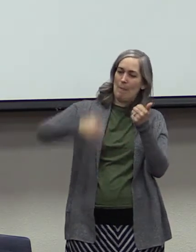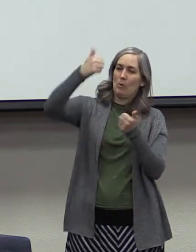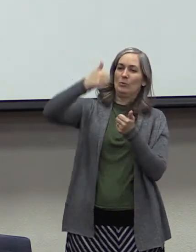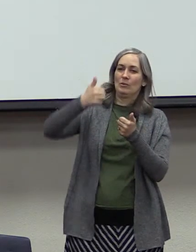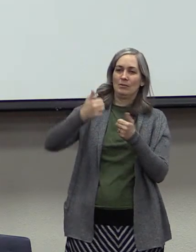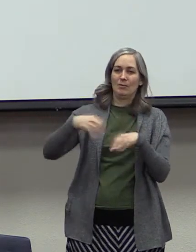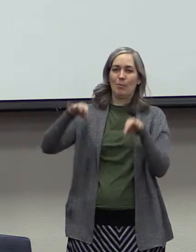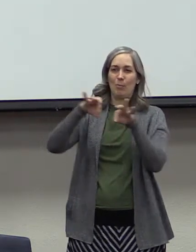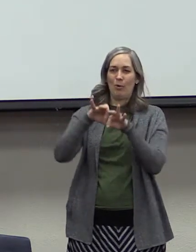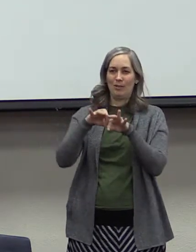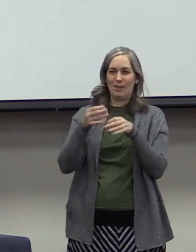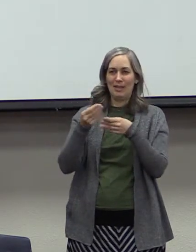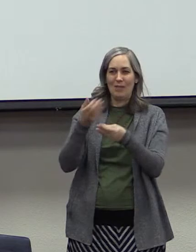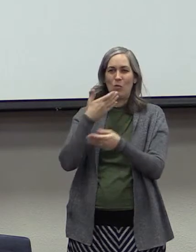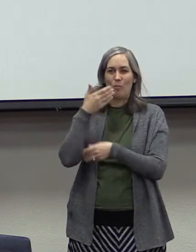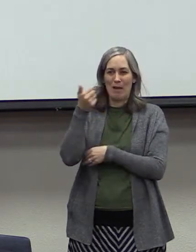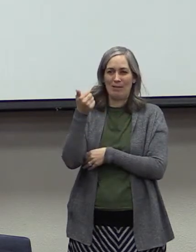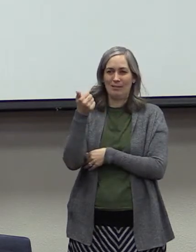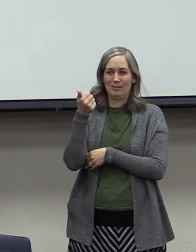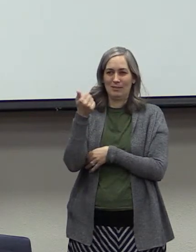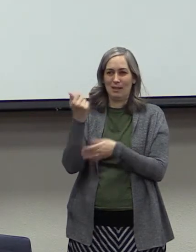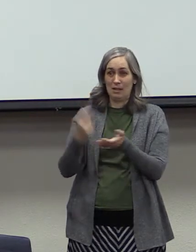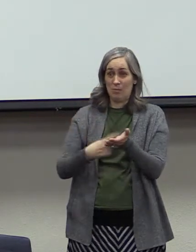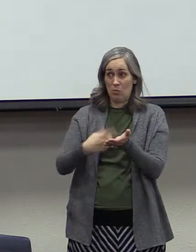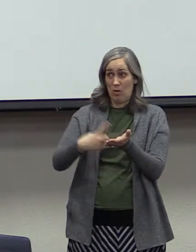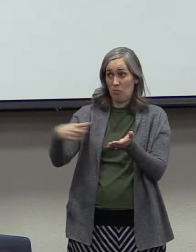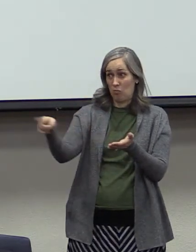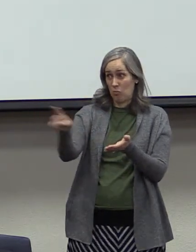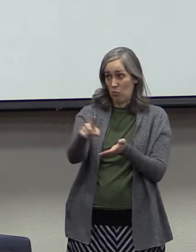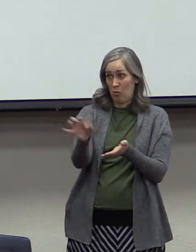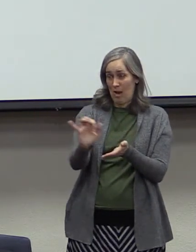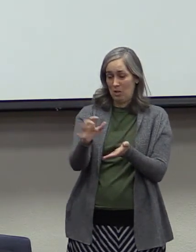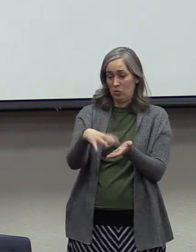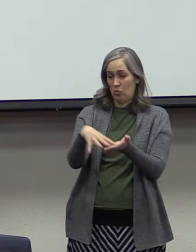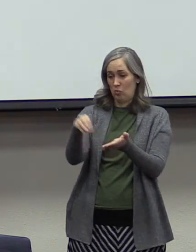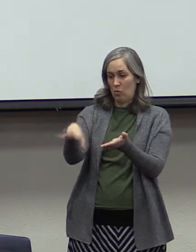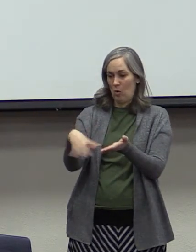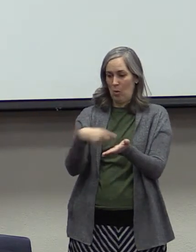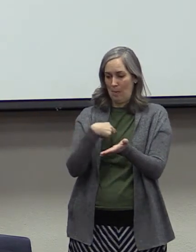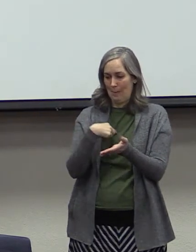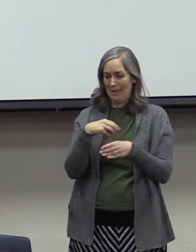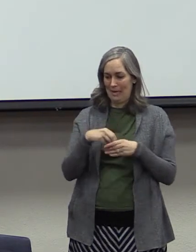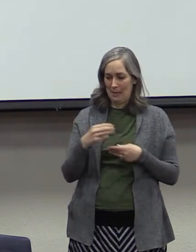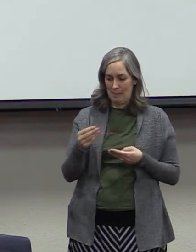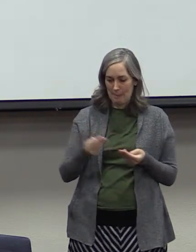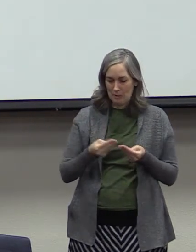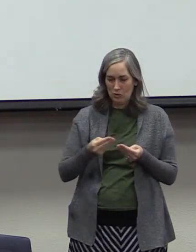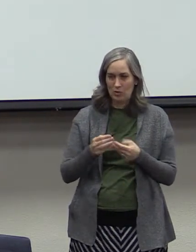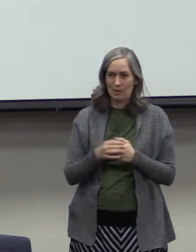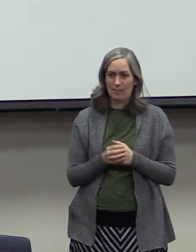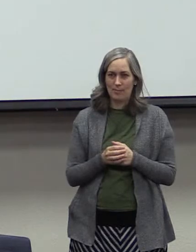to give our best to that. Sometimes maybe you as a student or me in ministry,